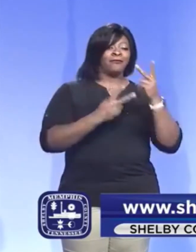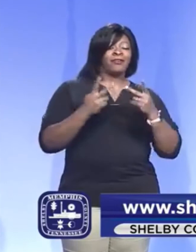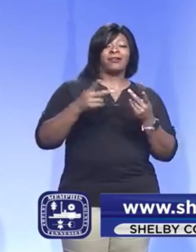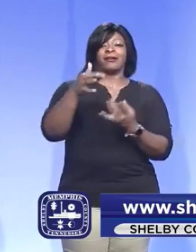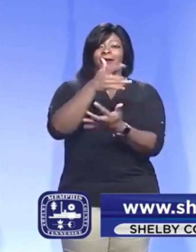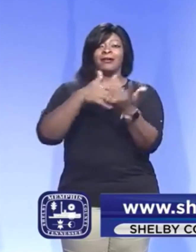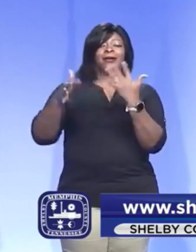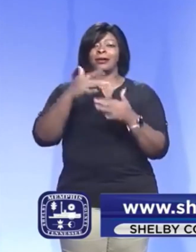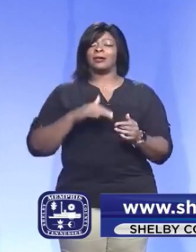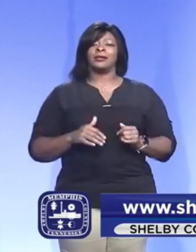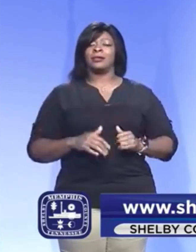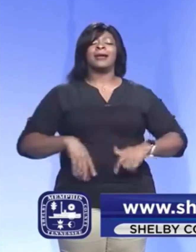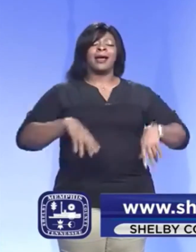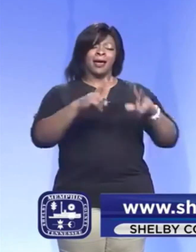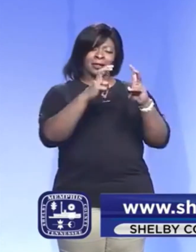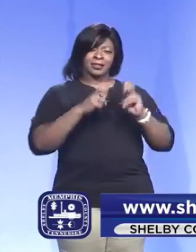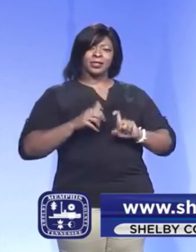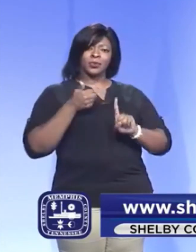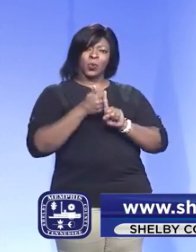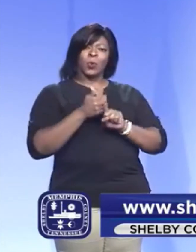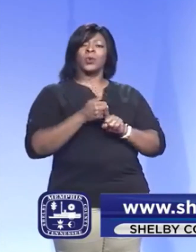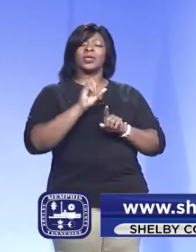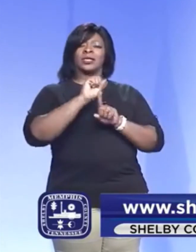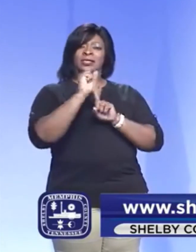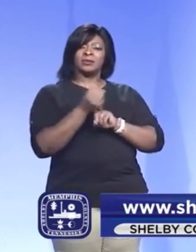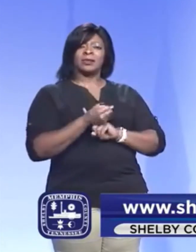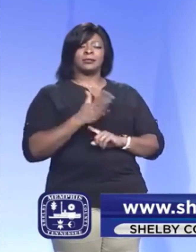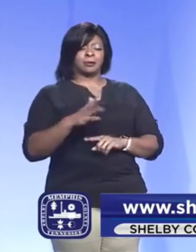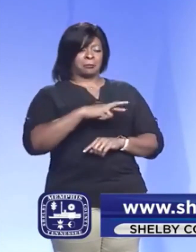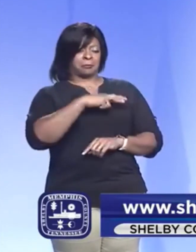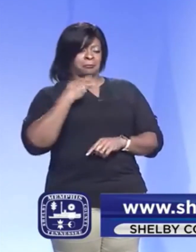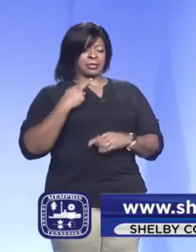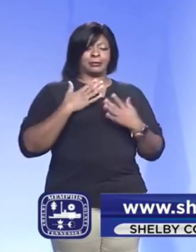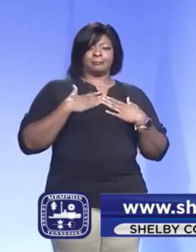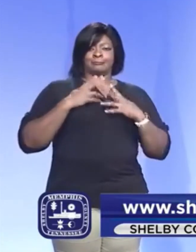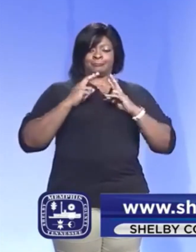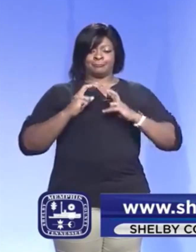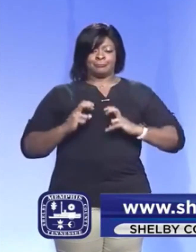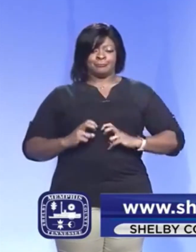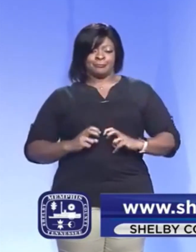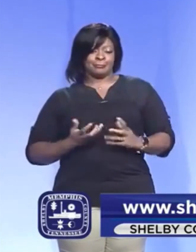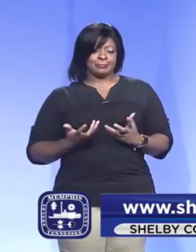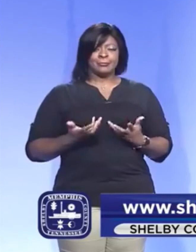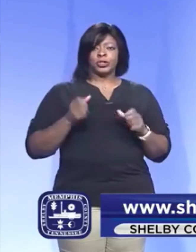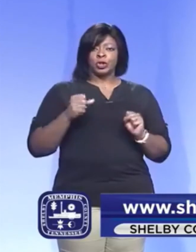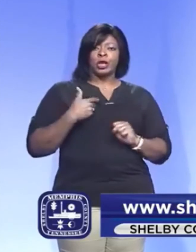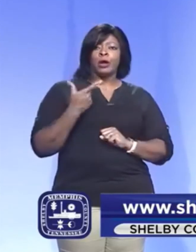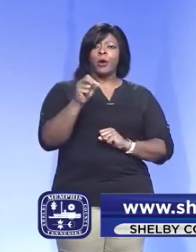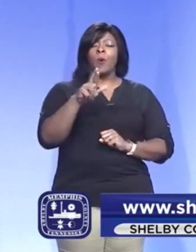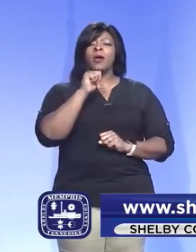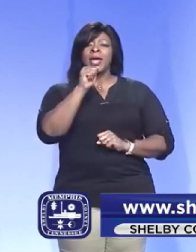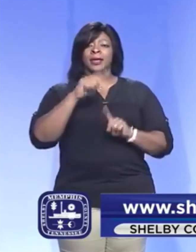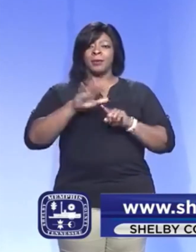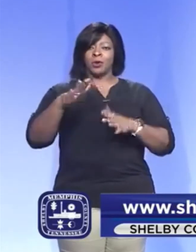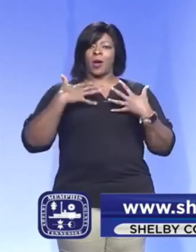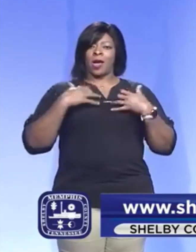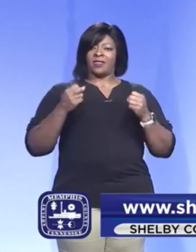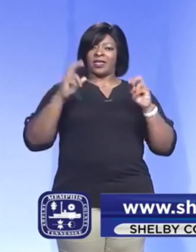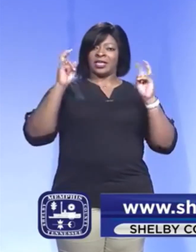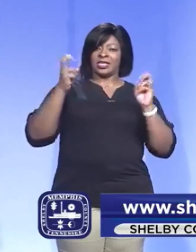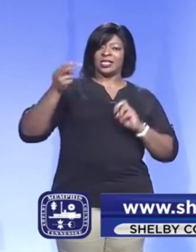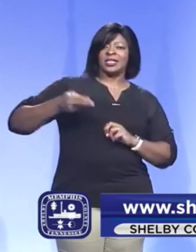participate. You must assess your own risk based on your personal medical history